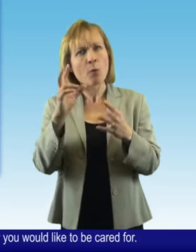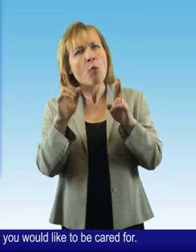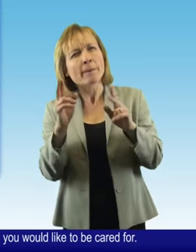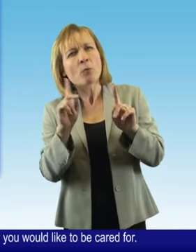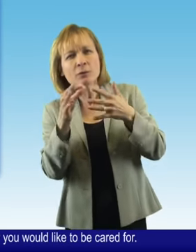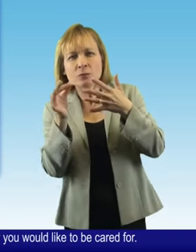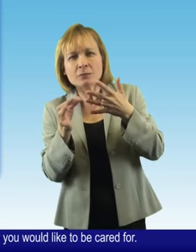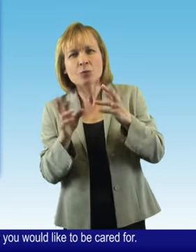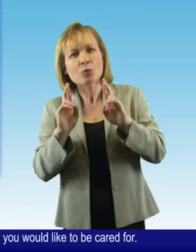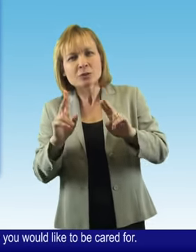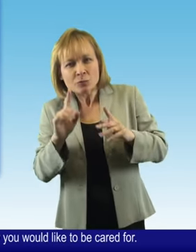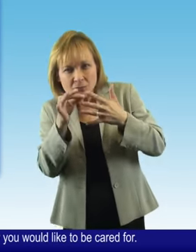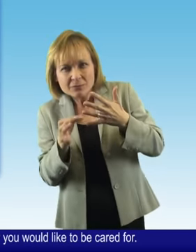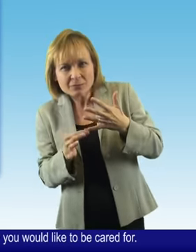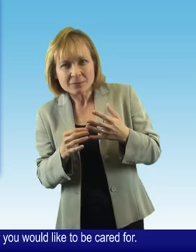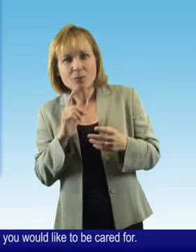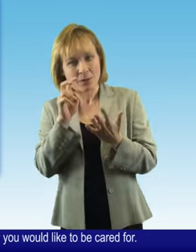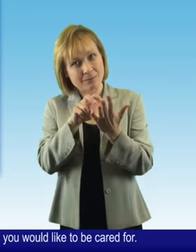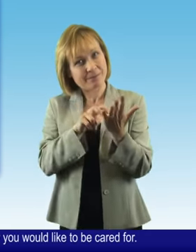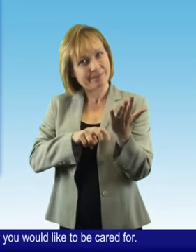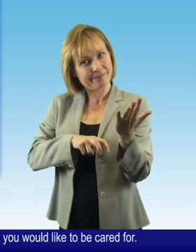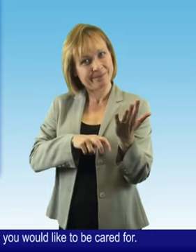any wishes about how you would like to be cared for.